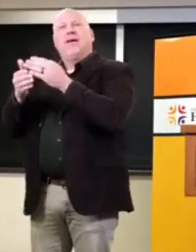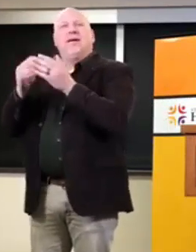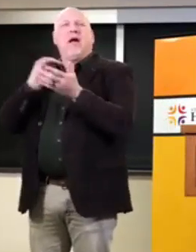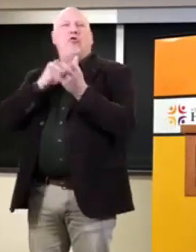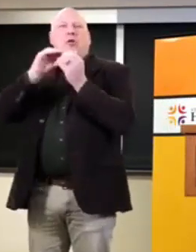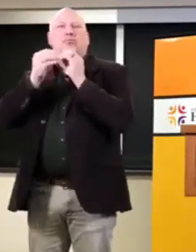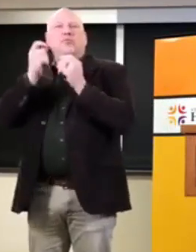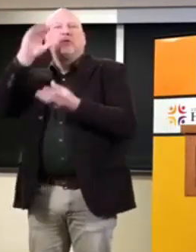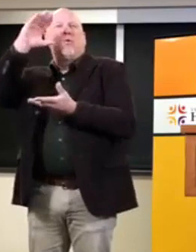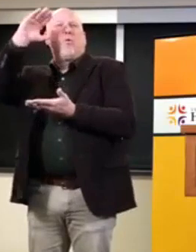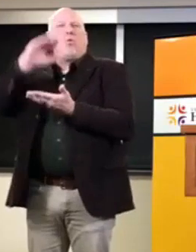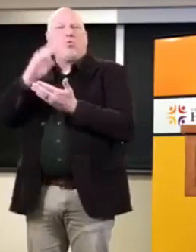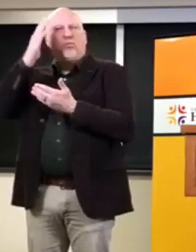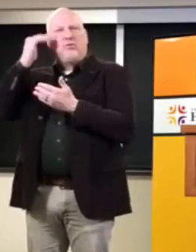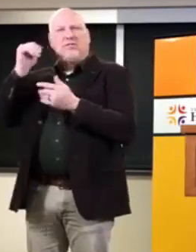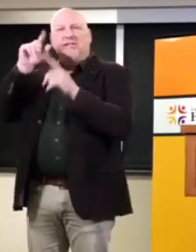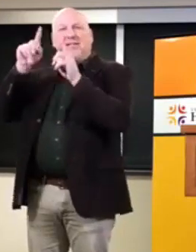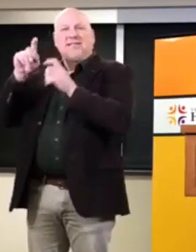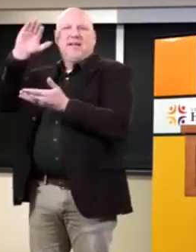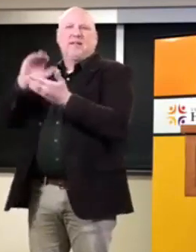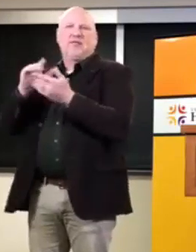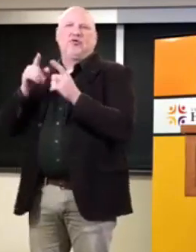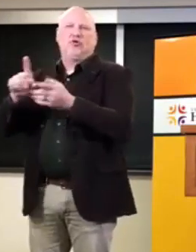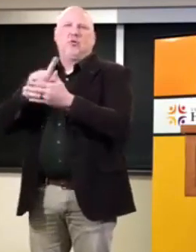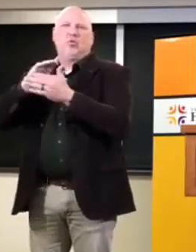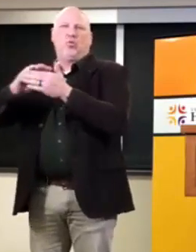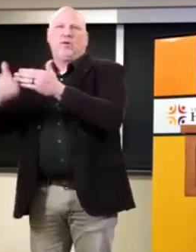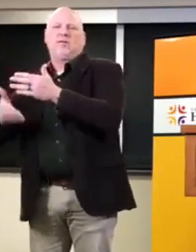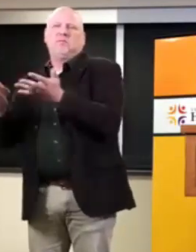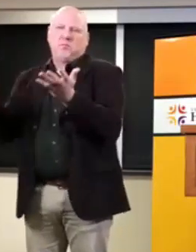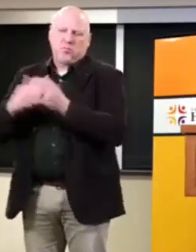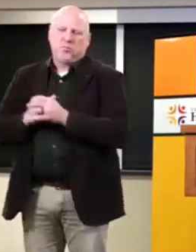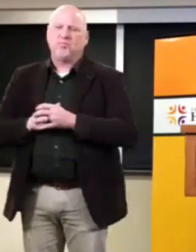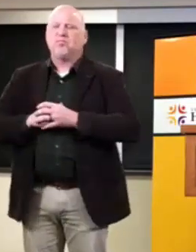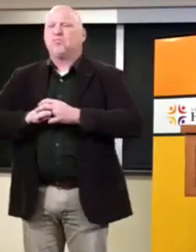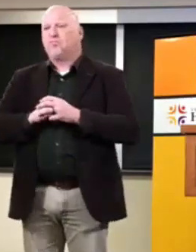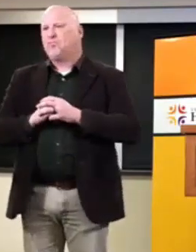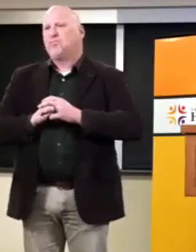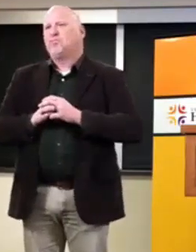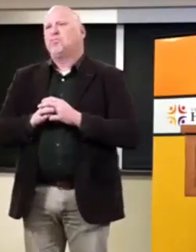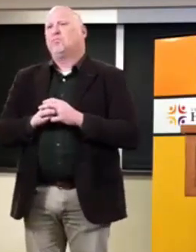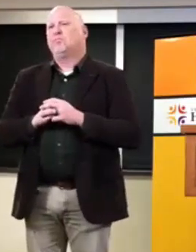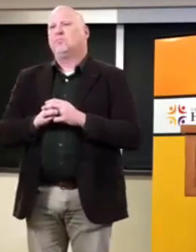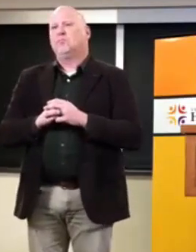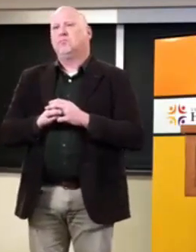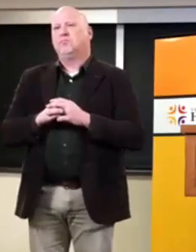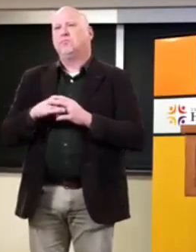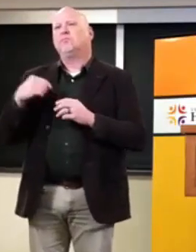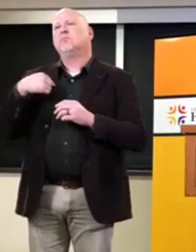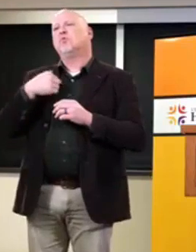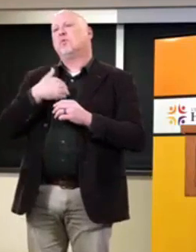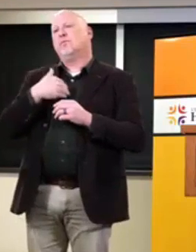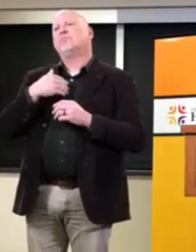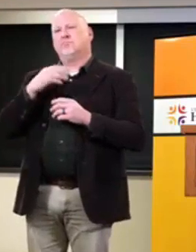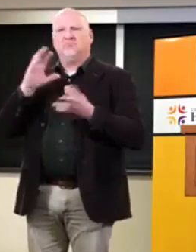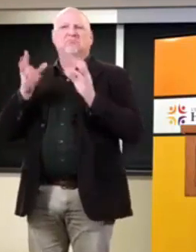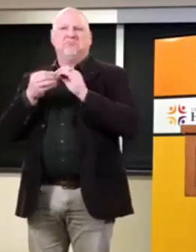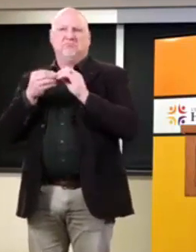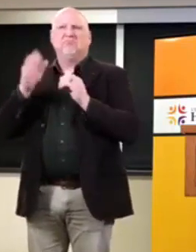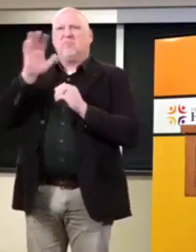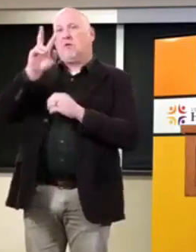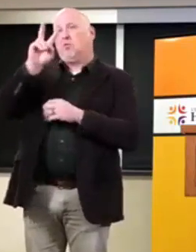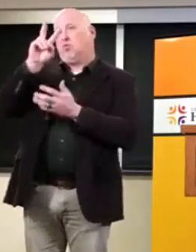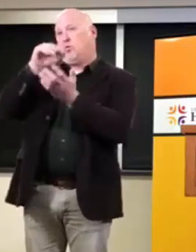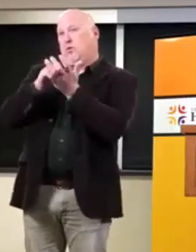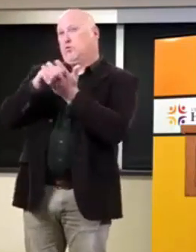33,394 people in Utah for COVID-19. That's an increase of just over 2,500. And a lot of these numbers include